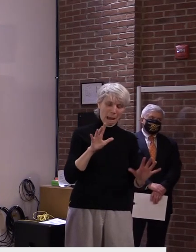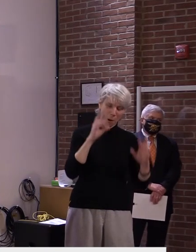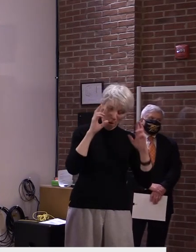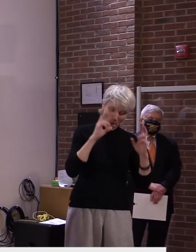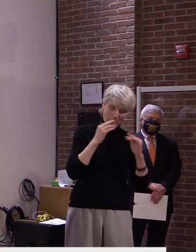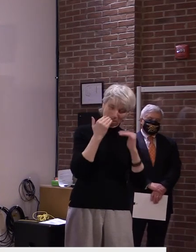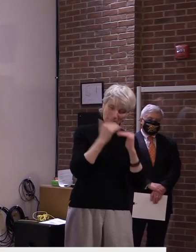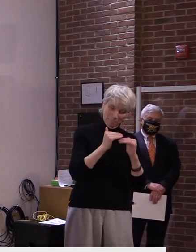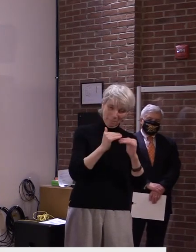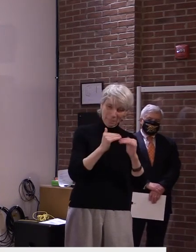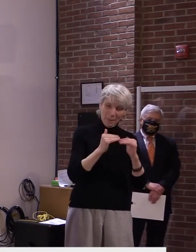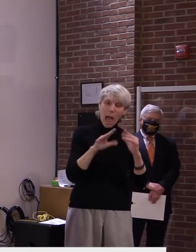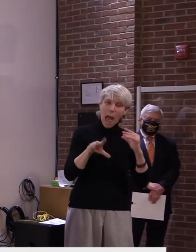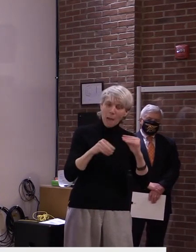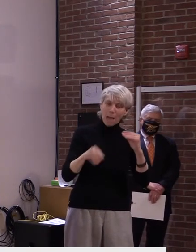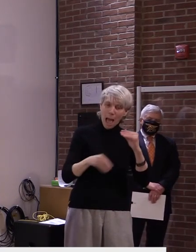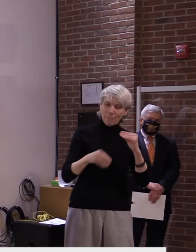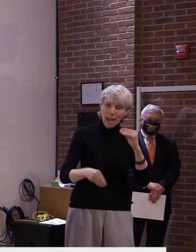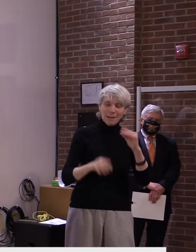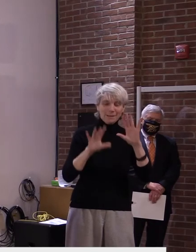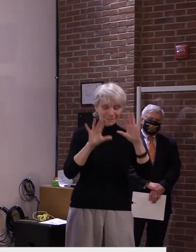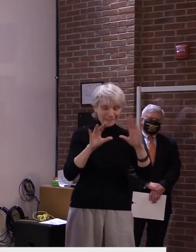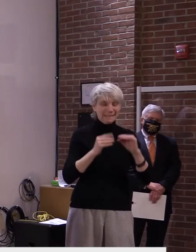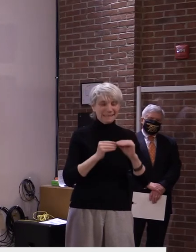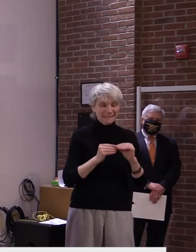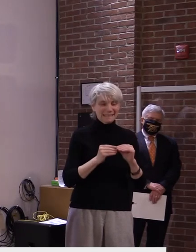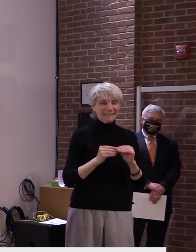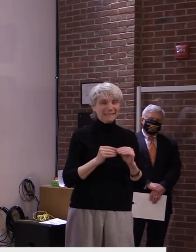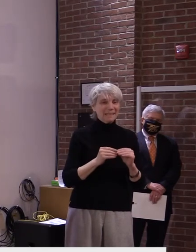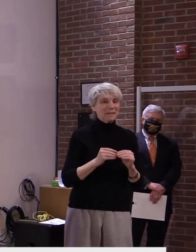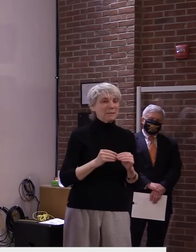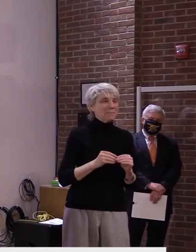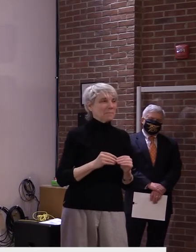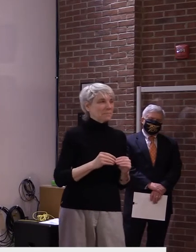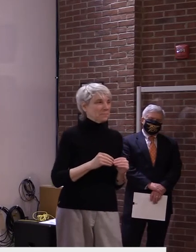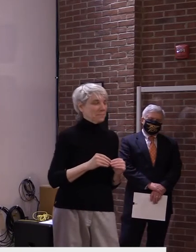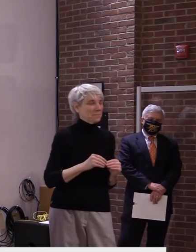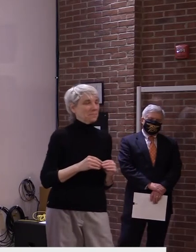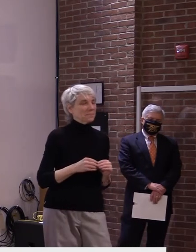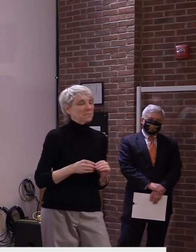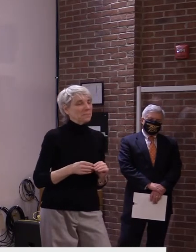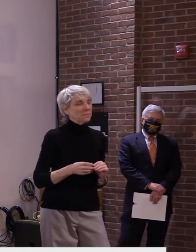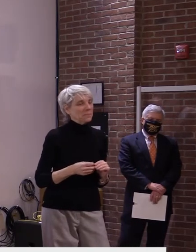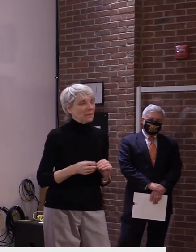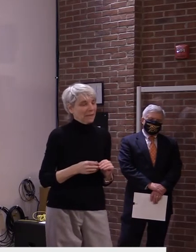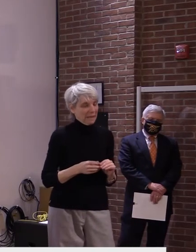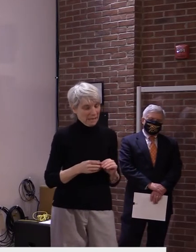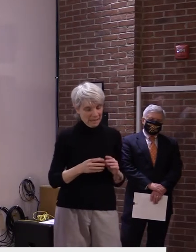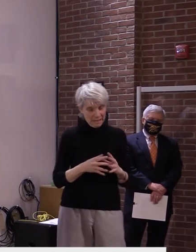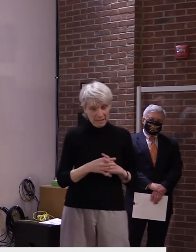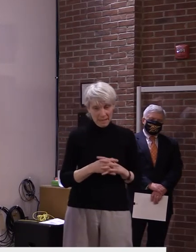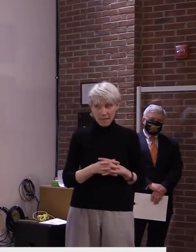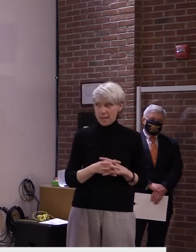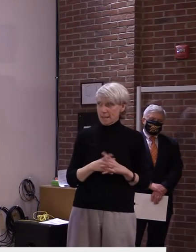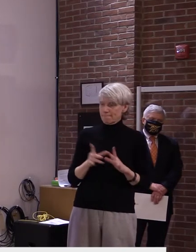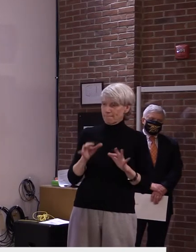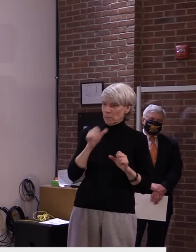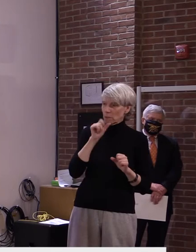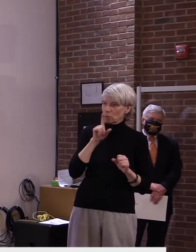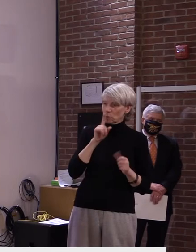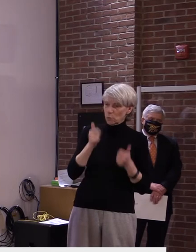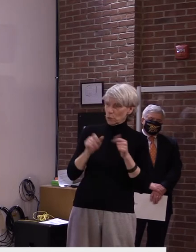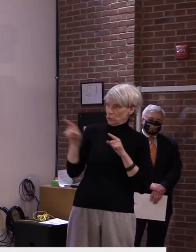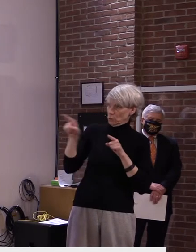be asked to bank a question because I think I've probably overdrafted that bank at this point. I don't know if this is for Governor or Dr.